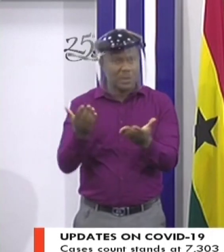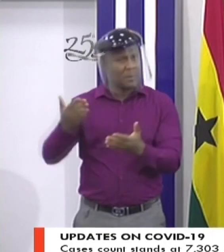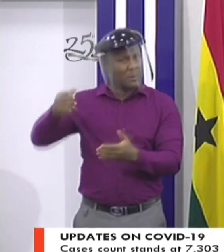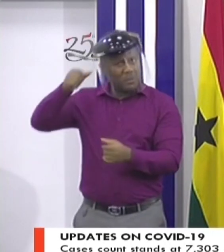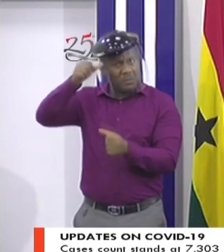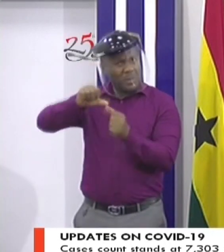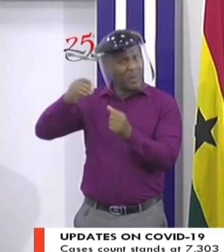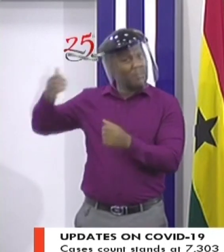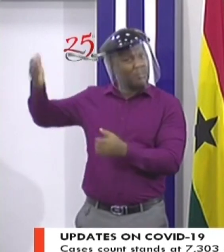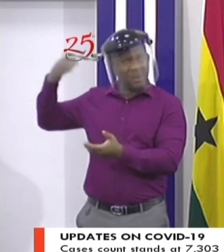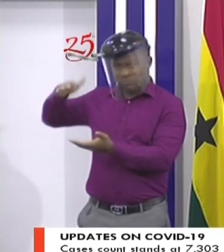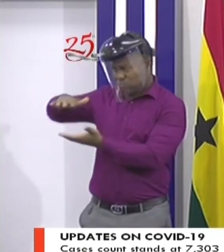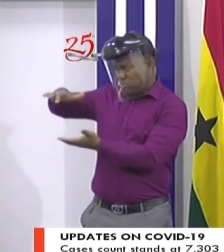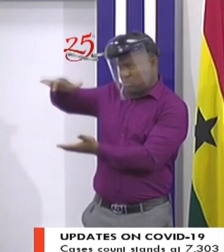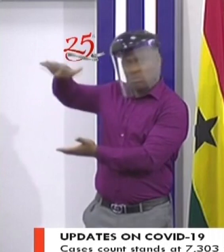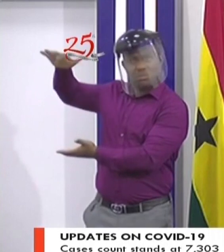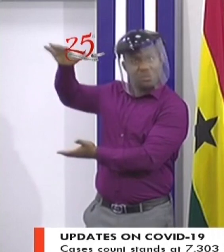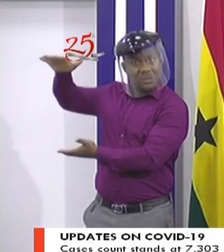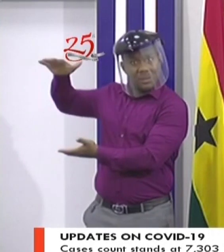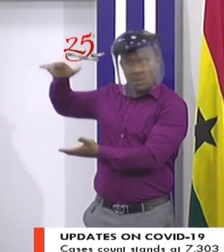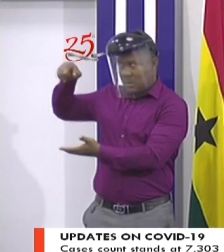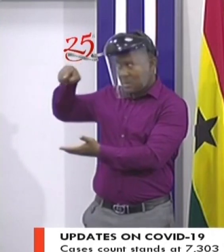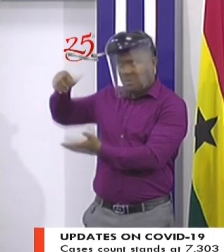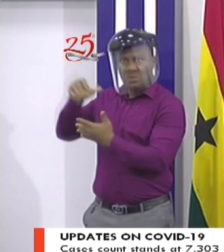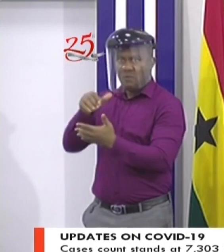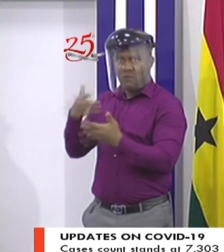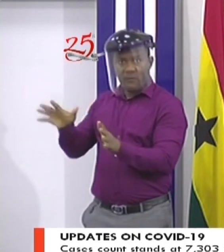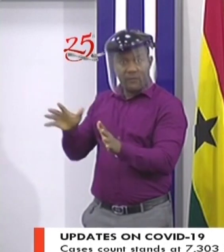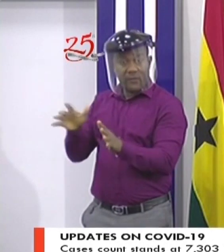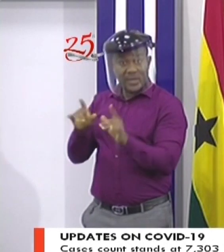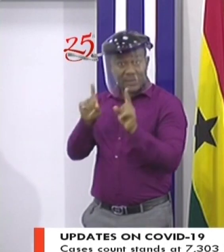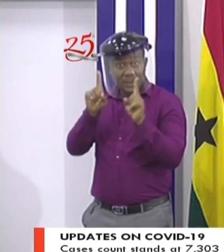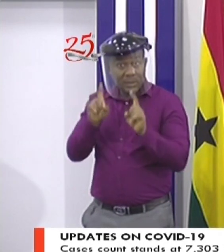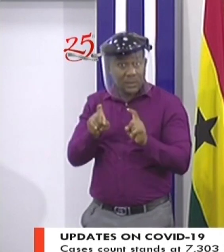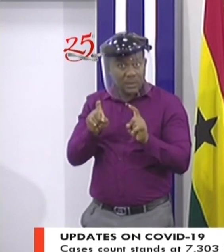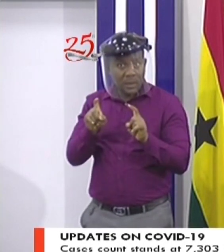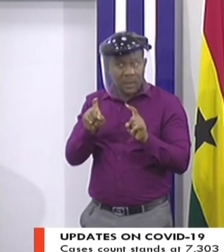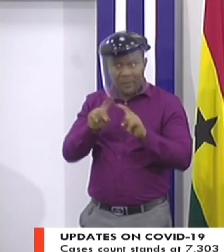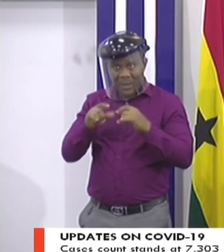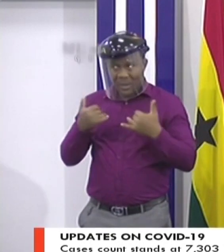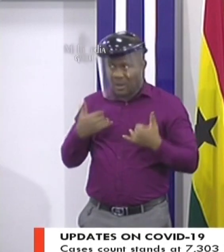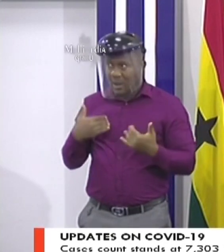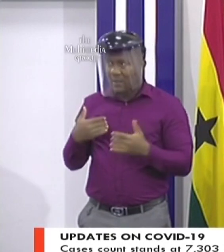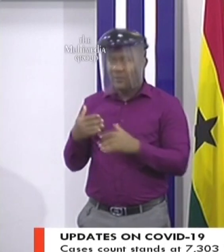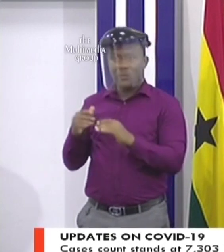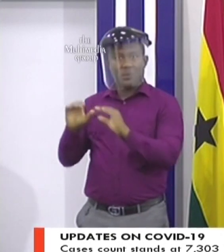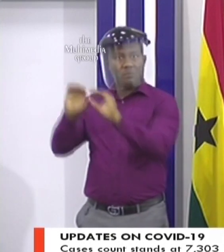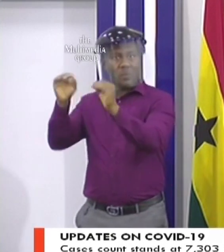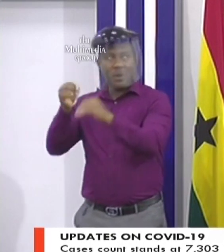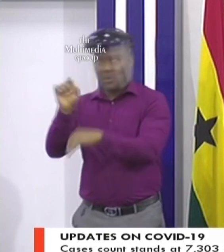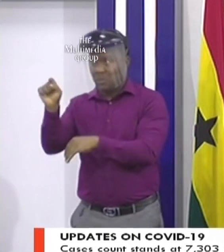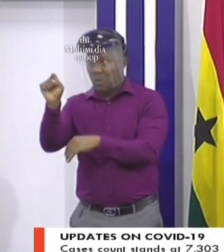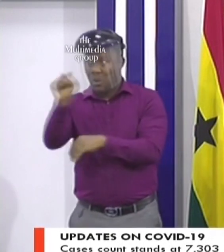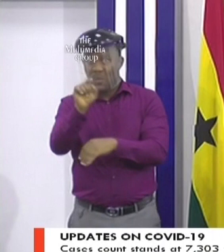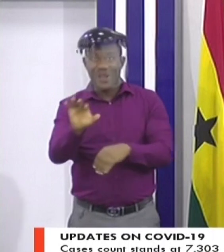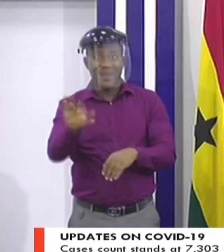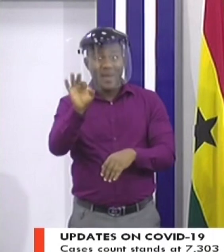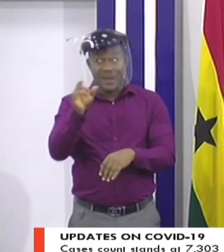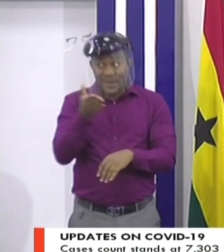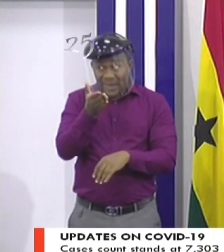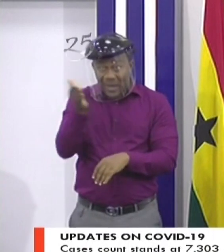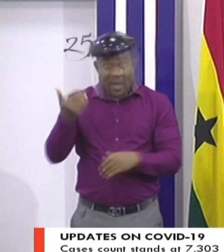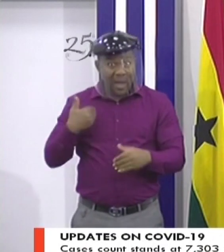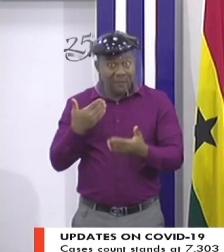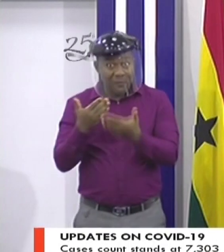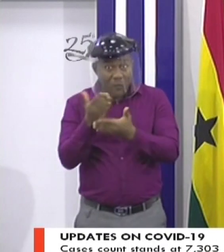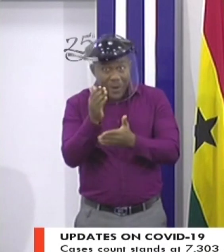and things have improved. We have up to about 9 testing sites within the country, and as much as possible, the situation has